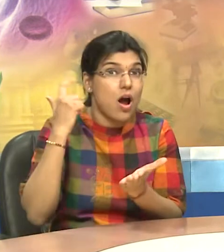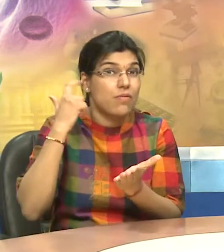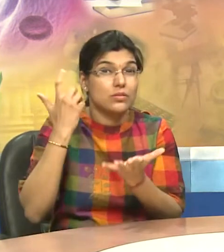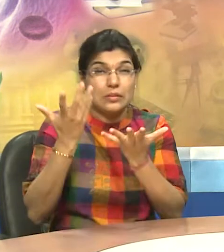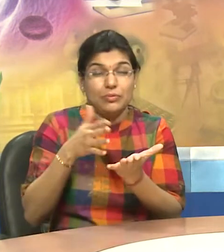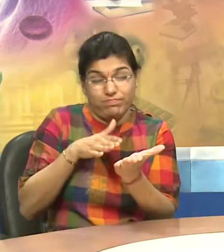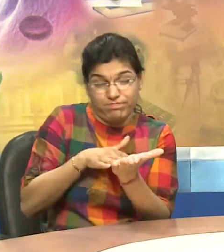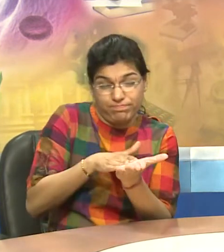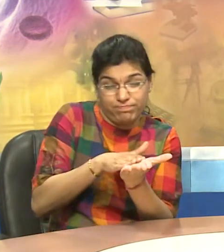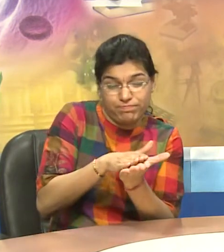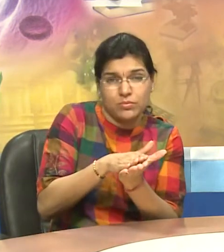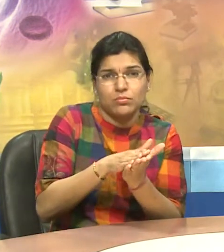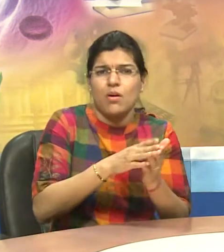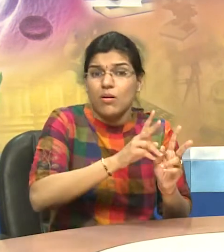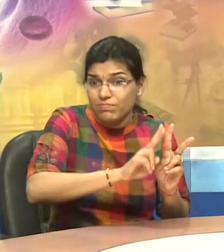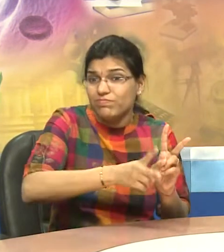the car immediately,